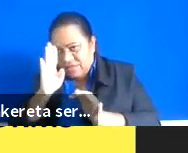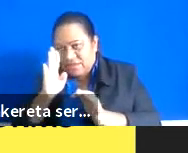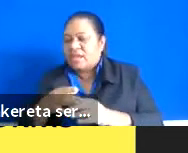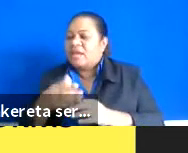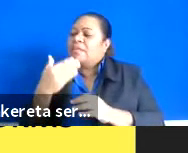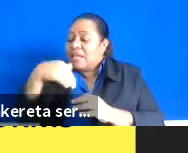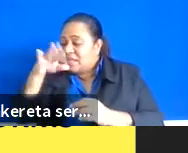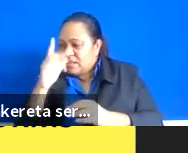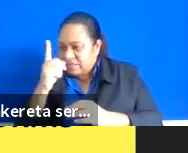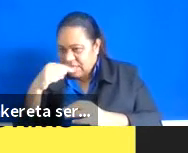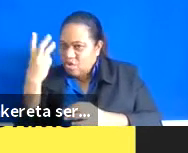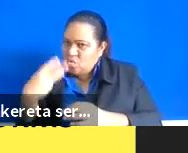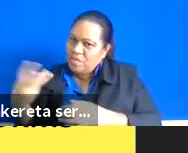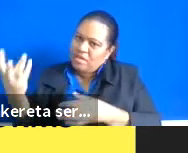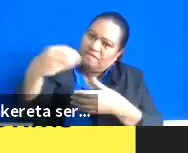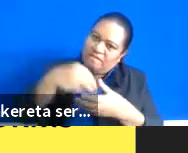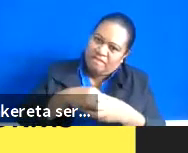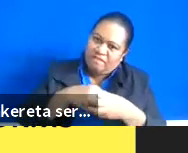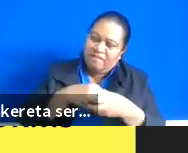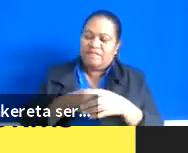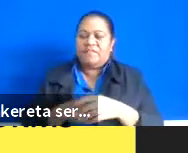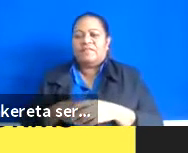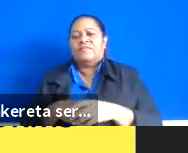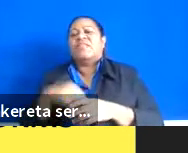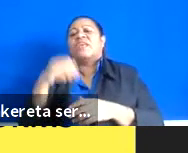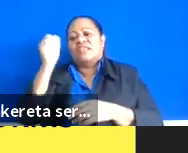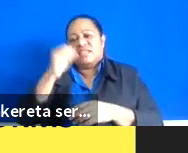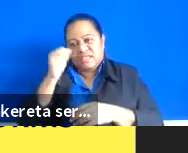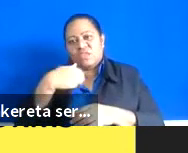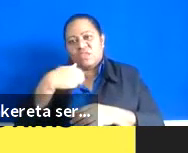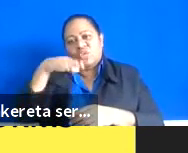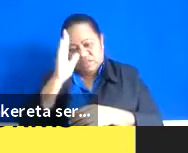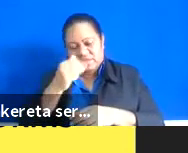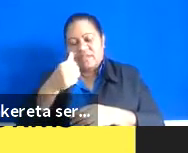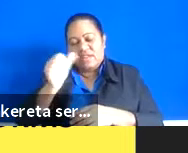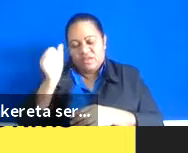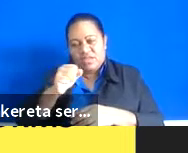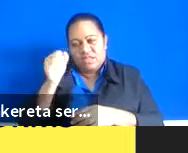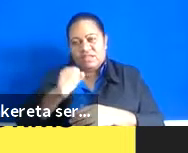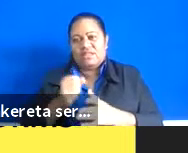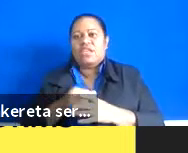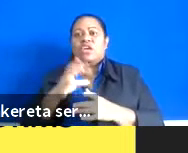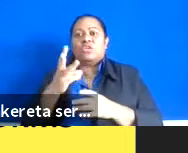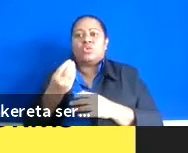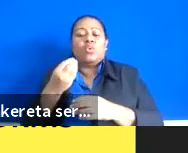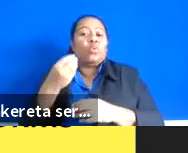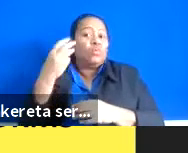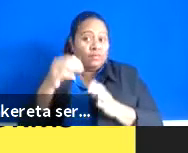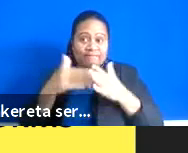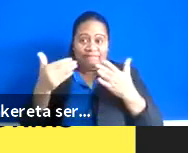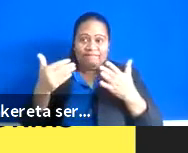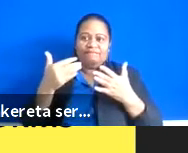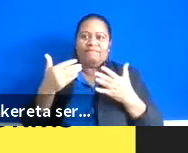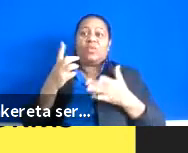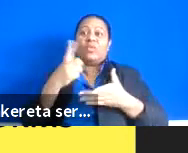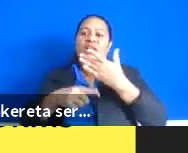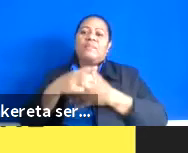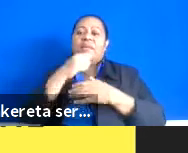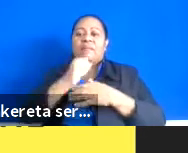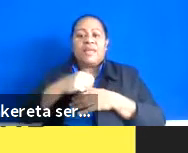they had allowed us onto the platform. And the chiefs to allow